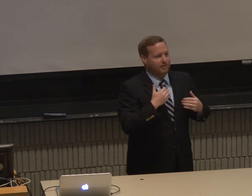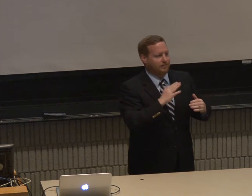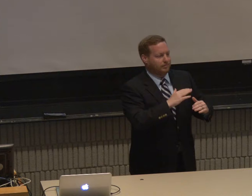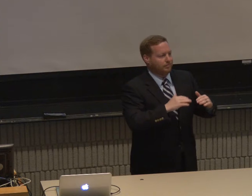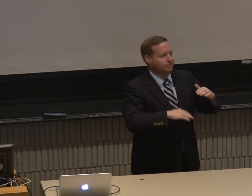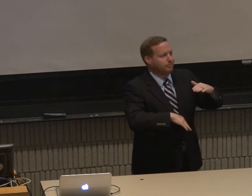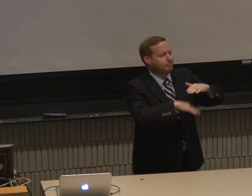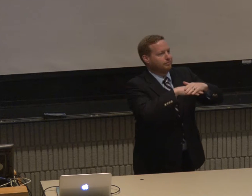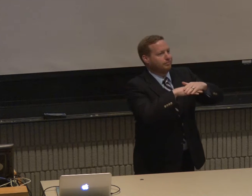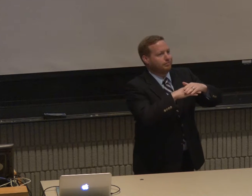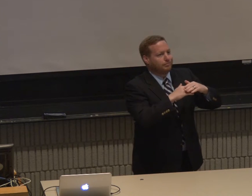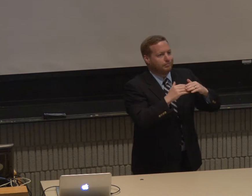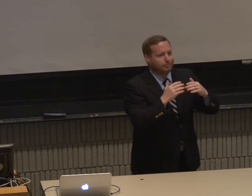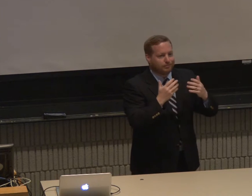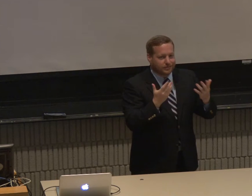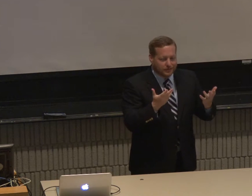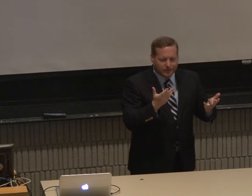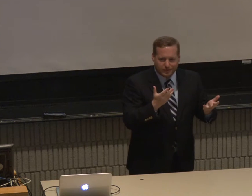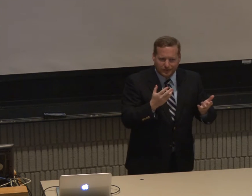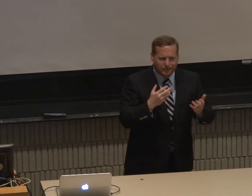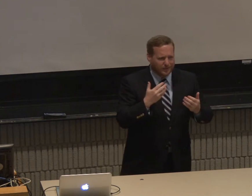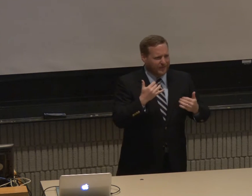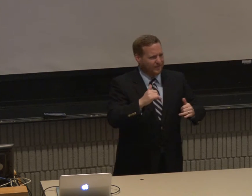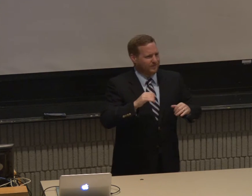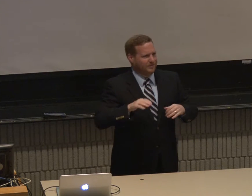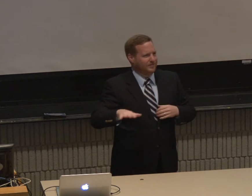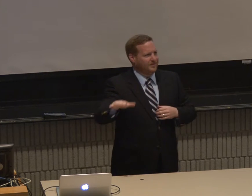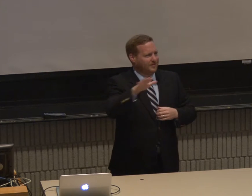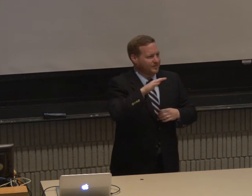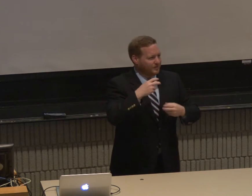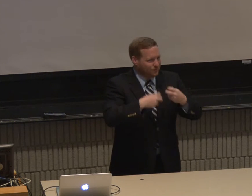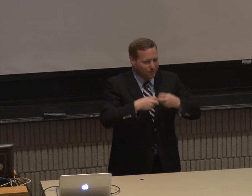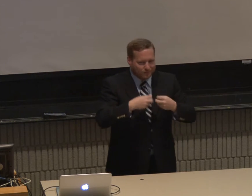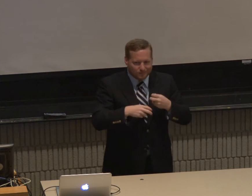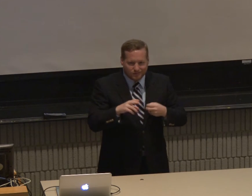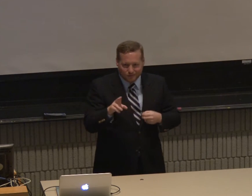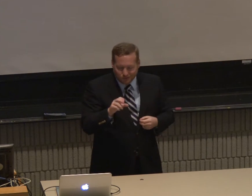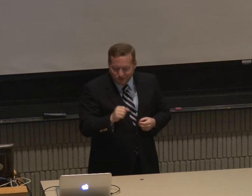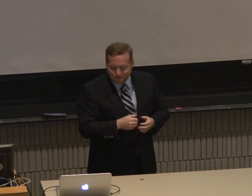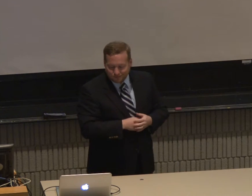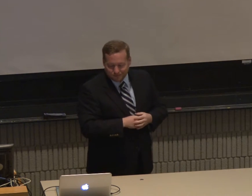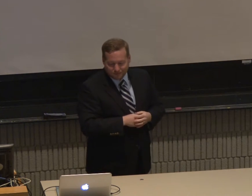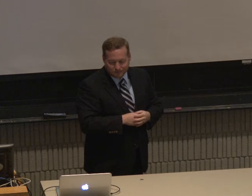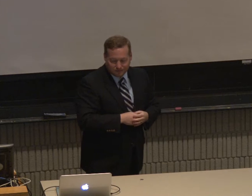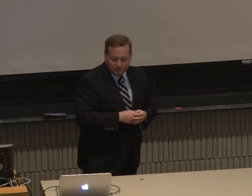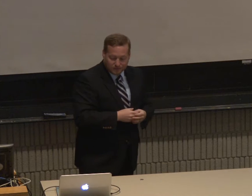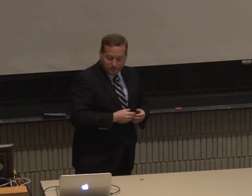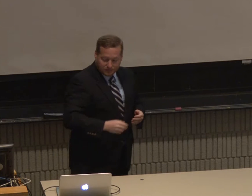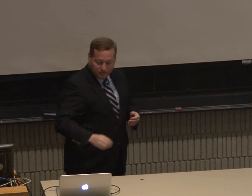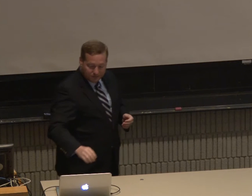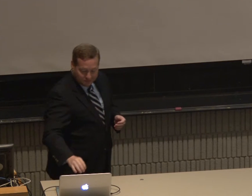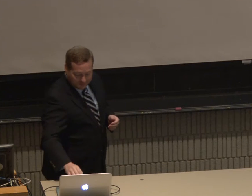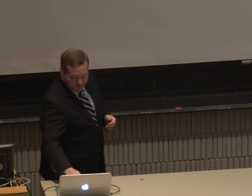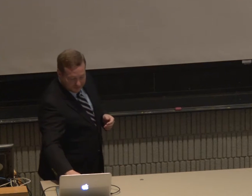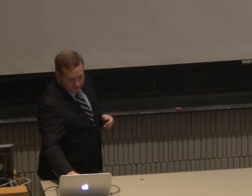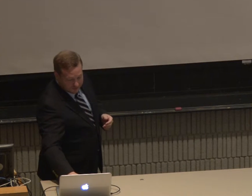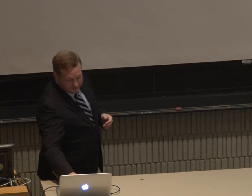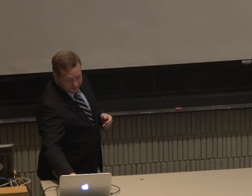understand. But they seem to have sort of maxed out in terms of their second language acquisition.